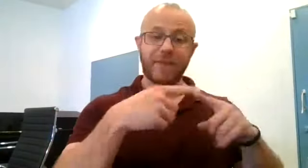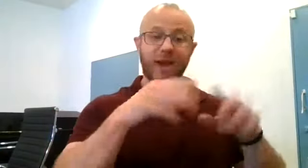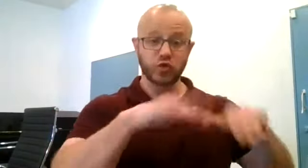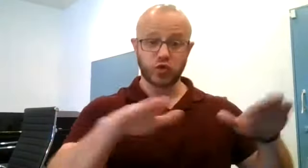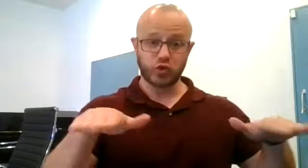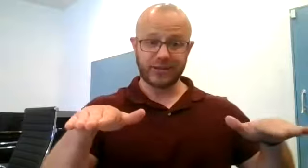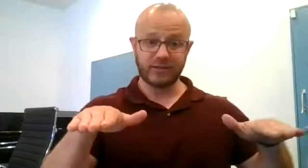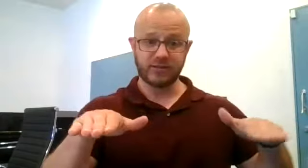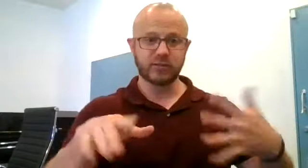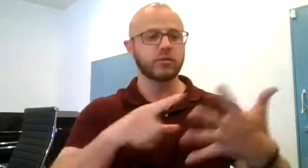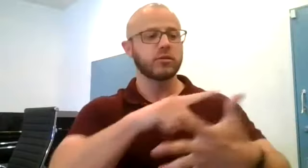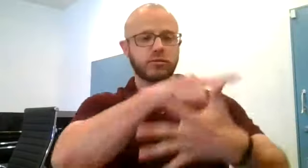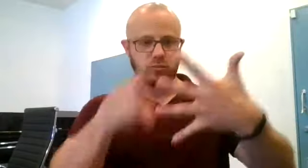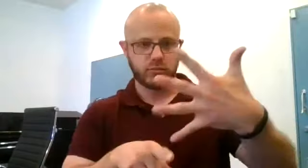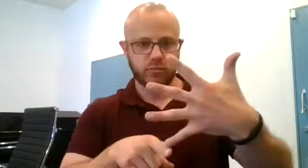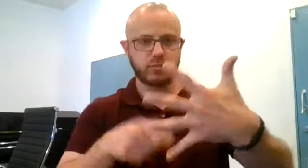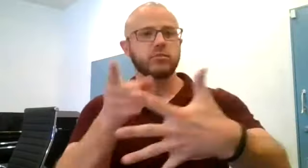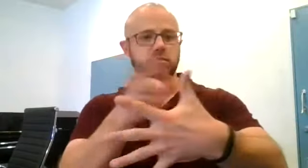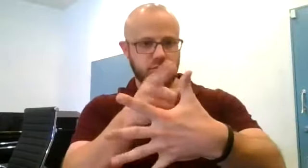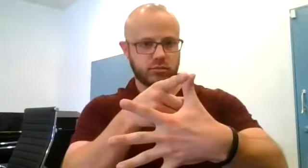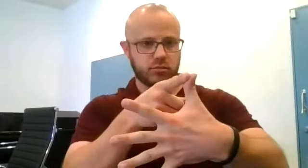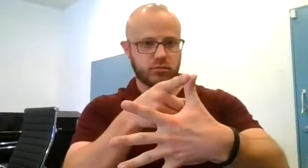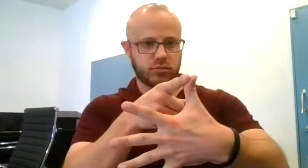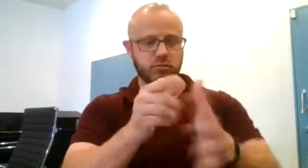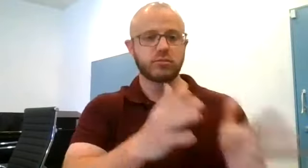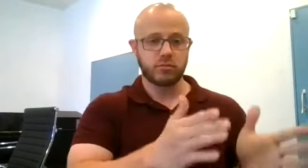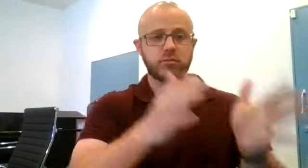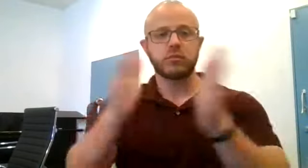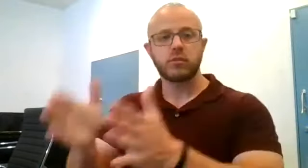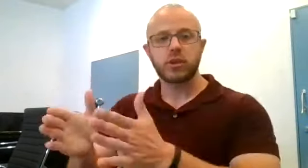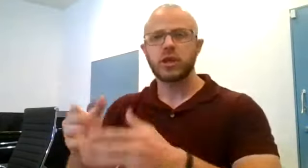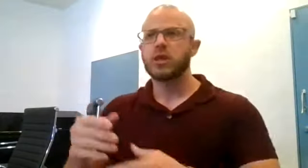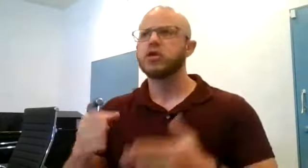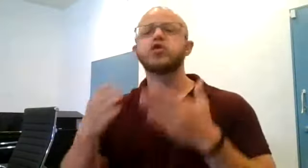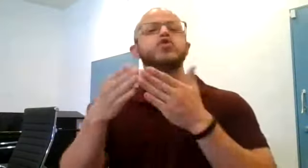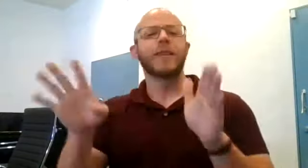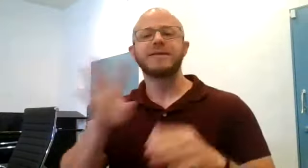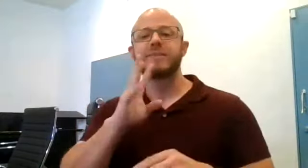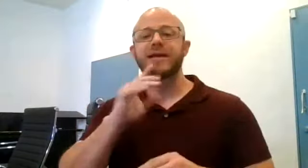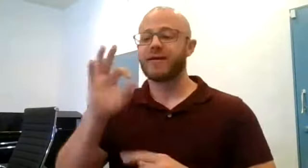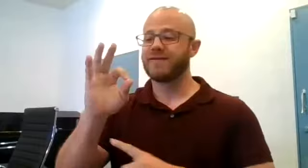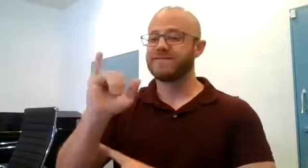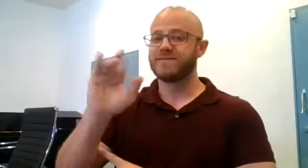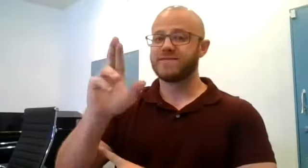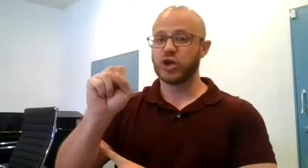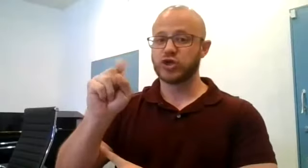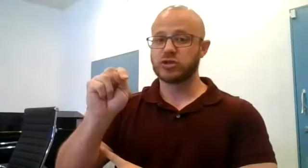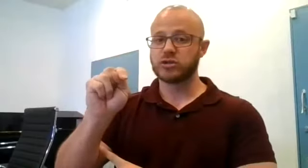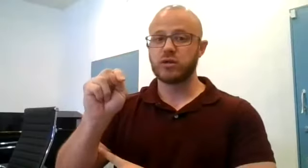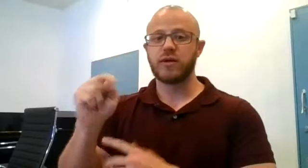When you explain about children and you're talking about the hierarchy, who's first, second, third, generally